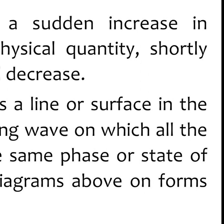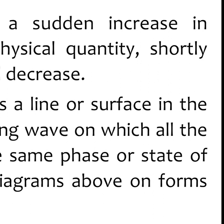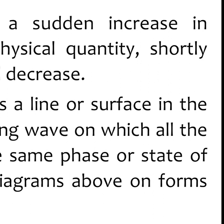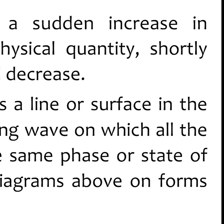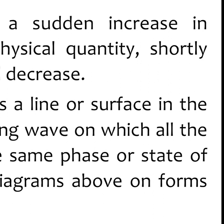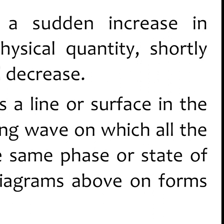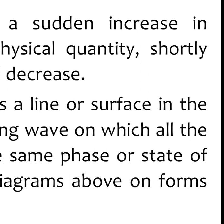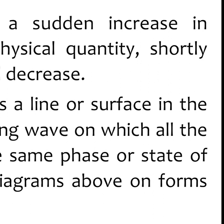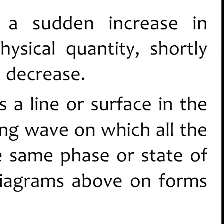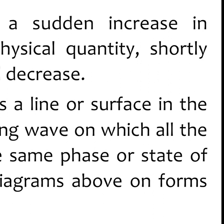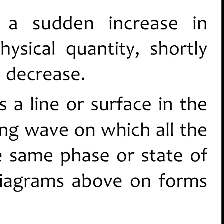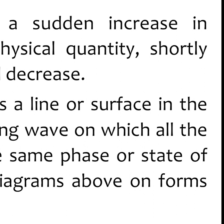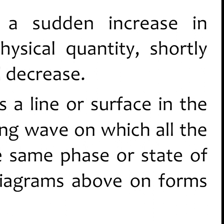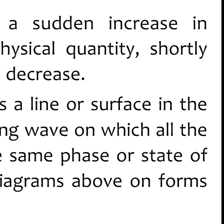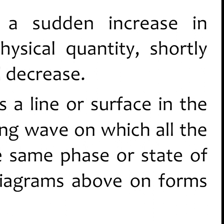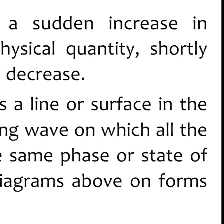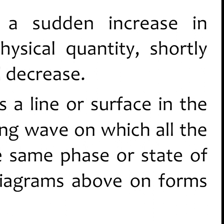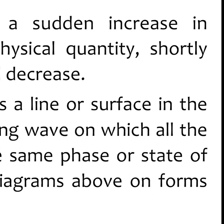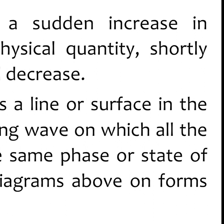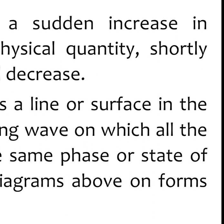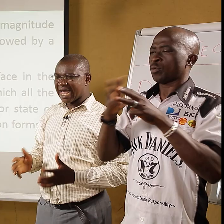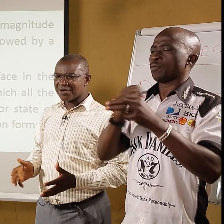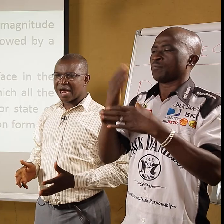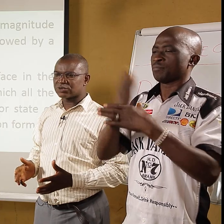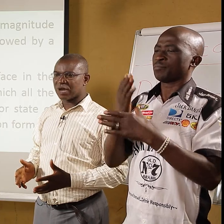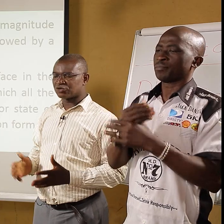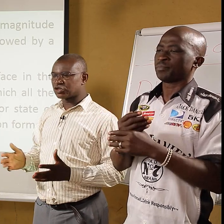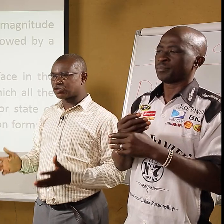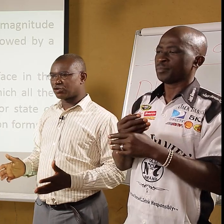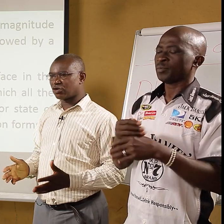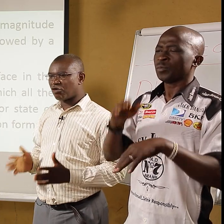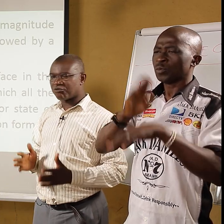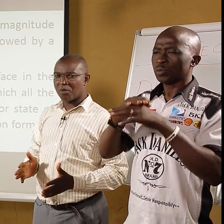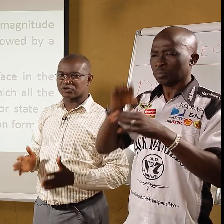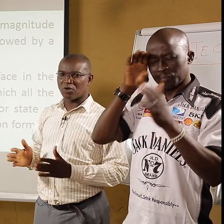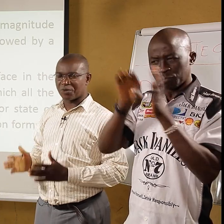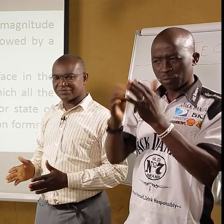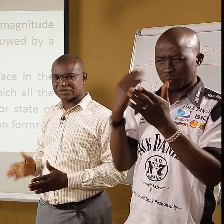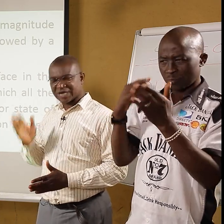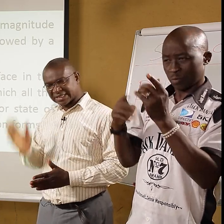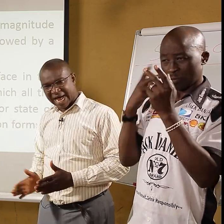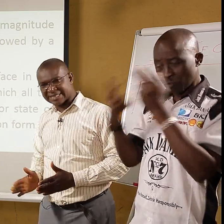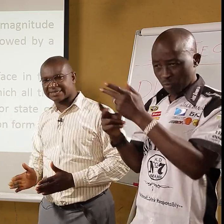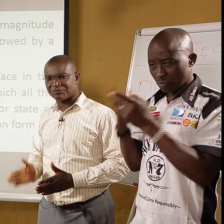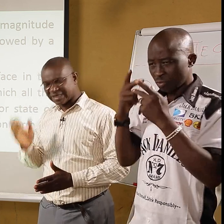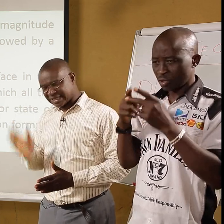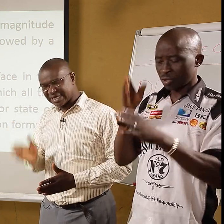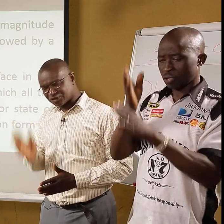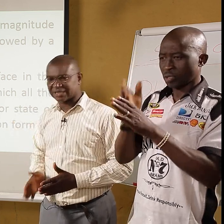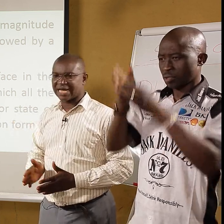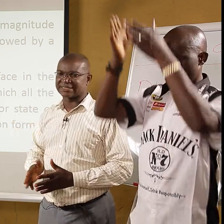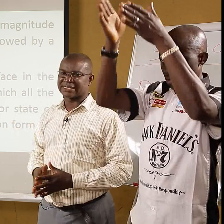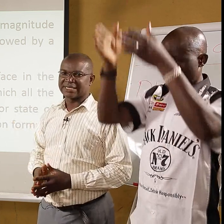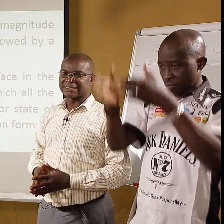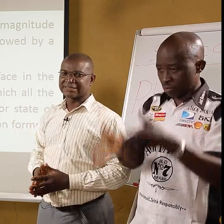phase or in the same state of disturbance. On the diagrams we have just shown, on forms of waves, straight lines, vertical